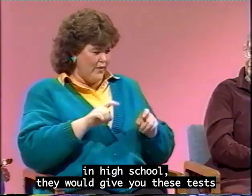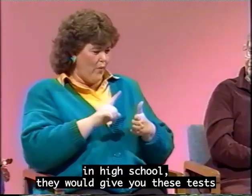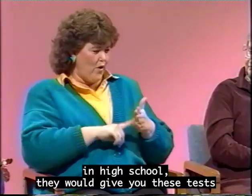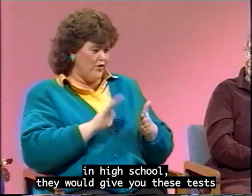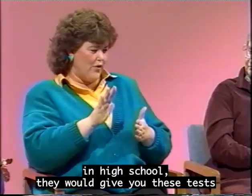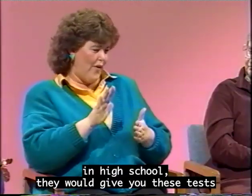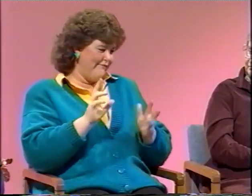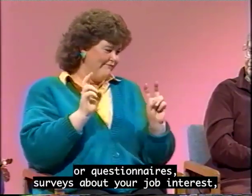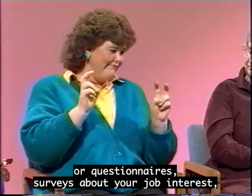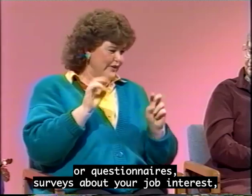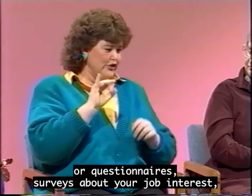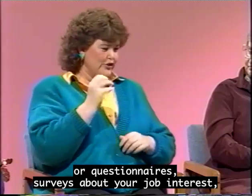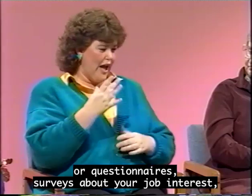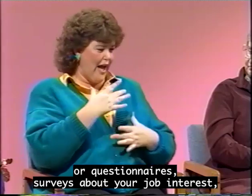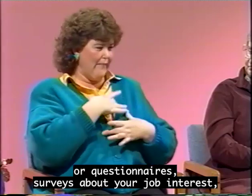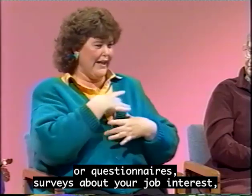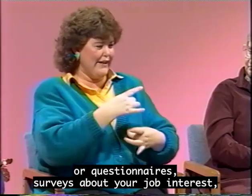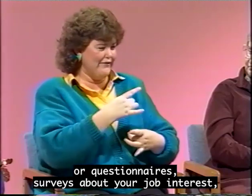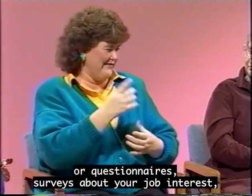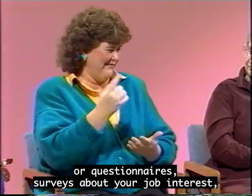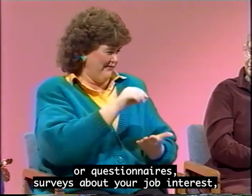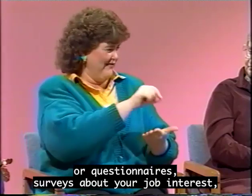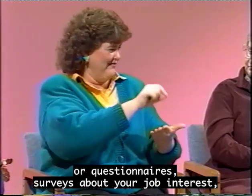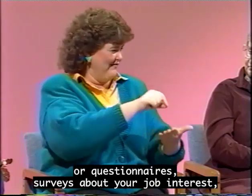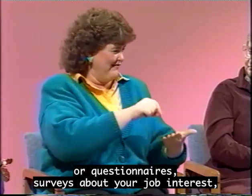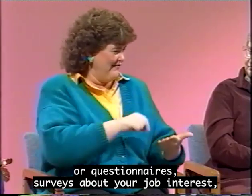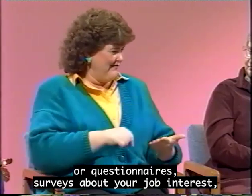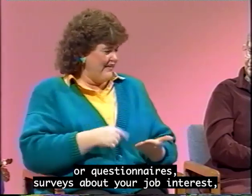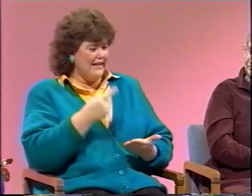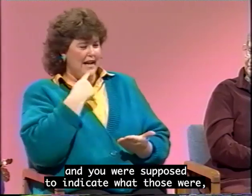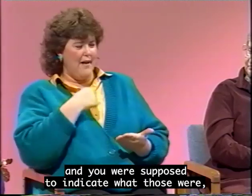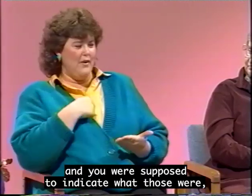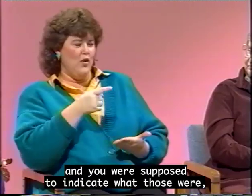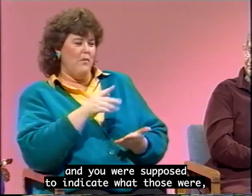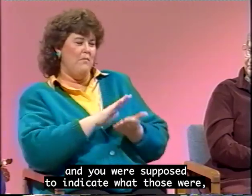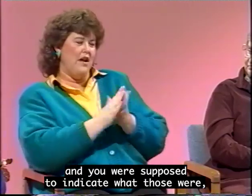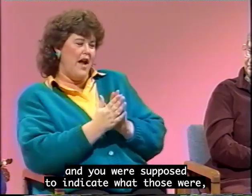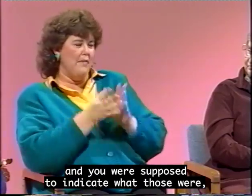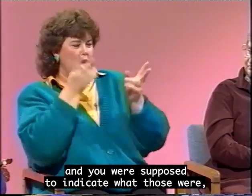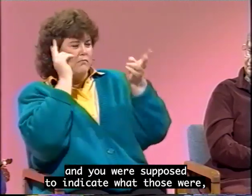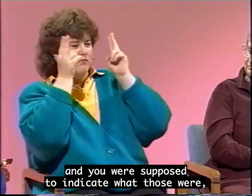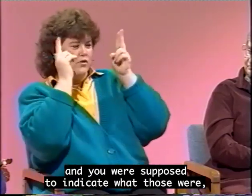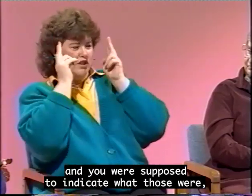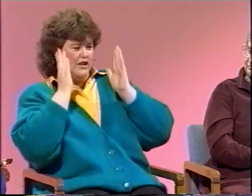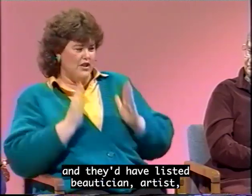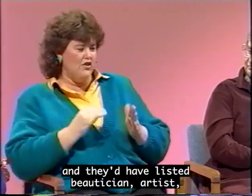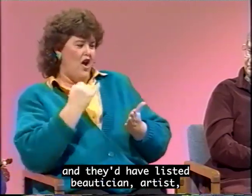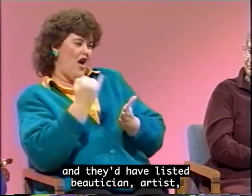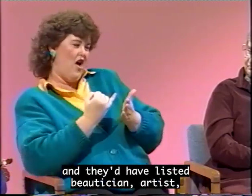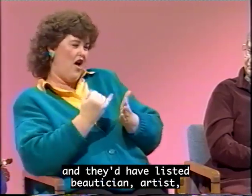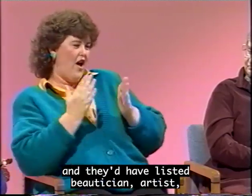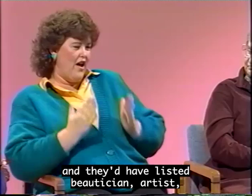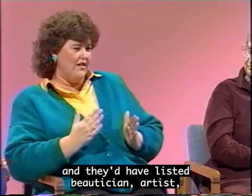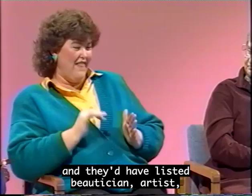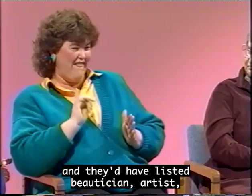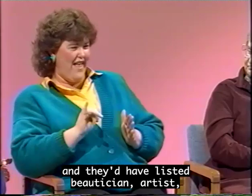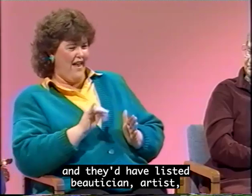you these tests or questionnaire surveys about your job interest, and you were supposed to indicate what those were, and they'd have listed